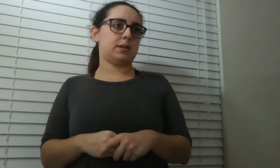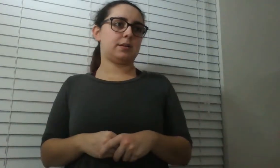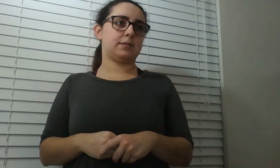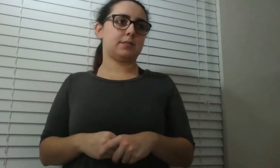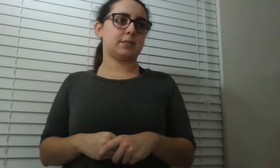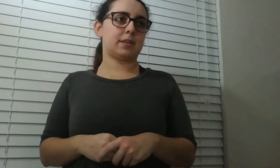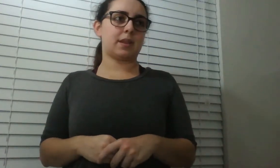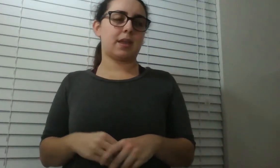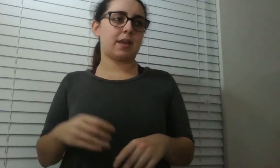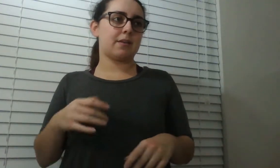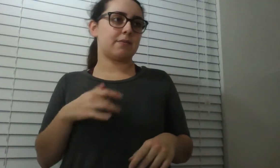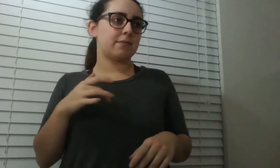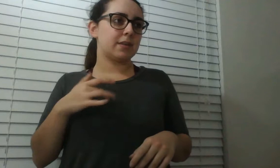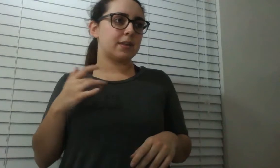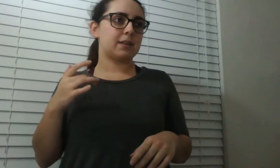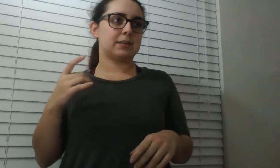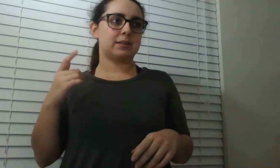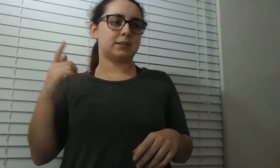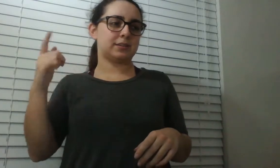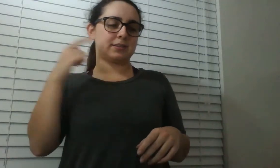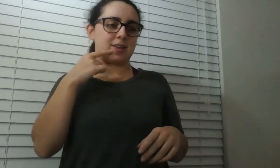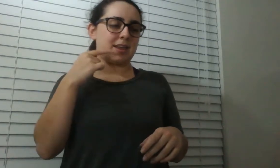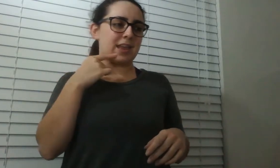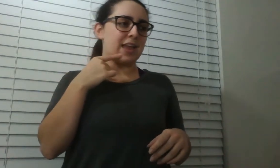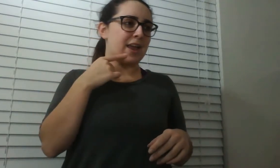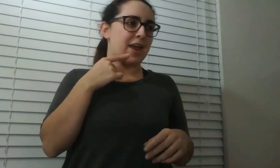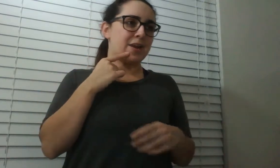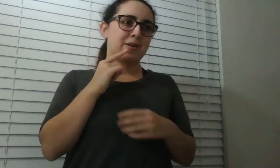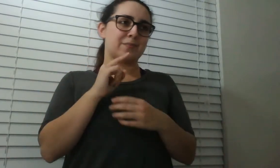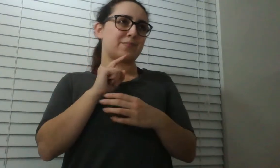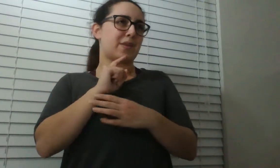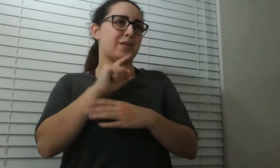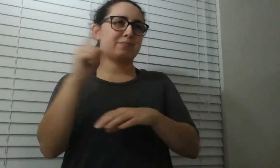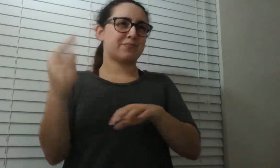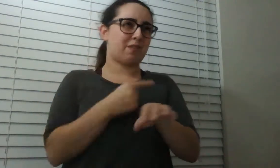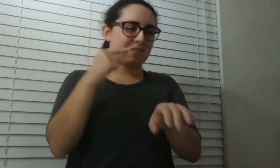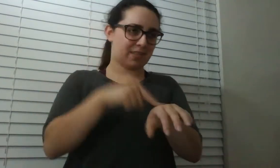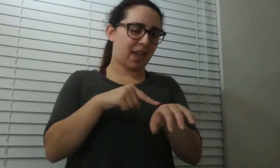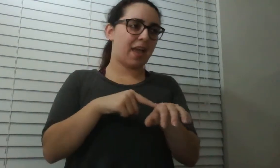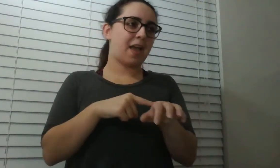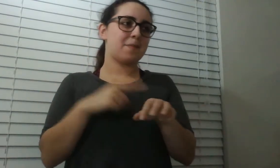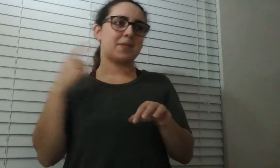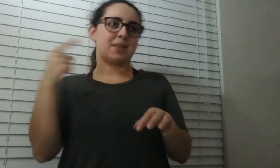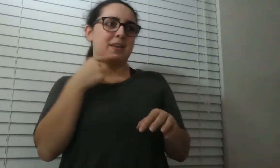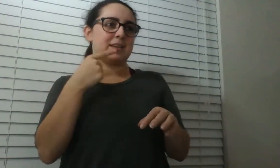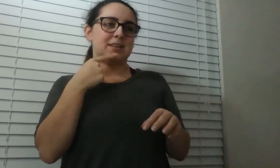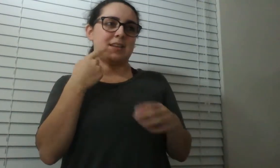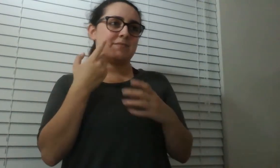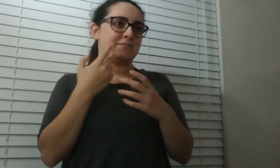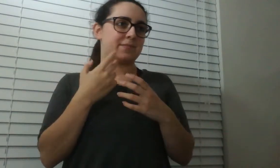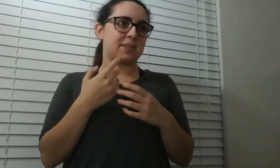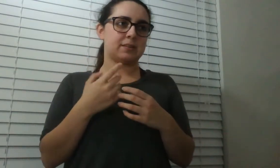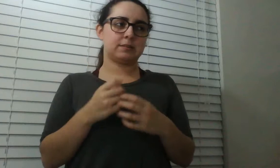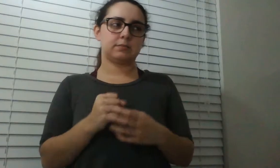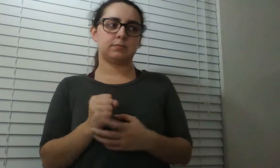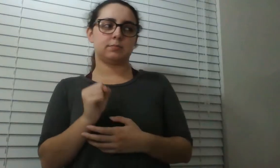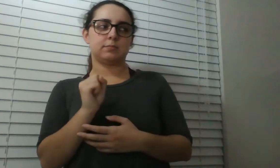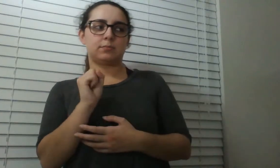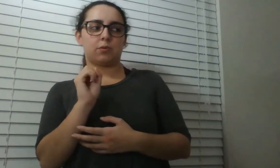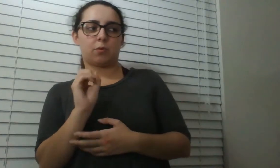what do you think? I want to hear the truth, what we should do. Oh, you guys argued back and forth for at least an hour and a half, and I just